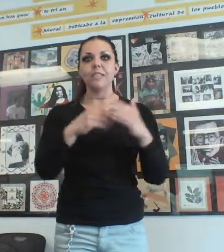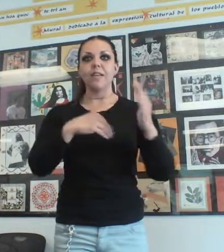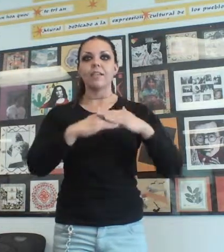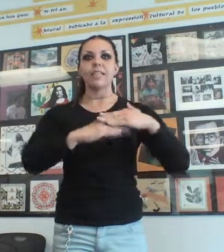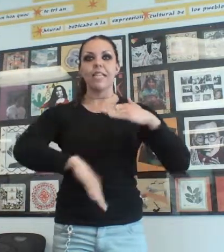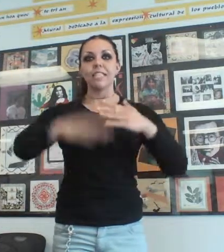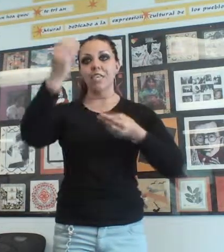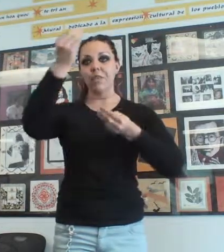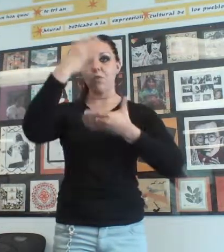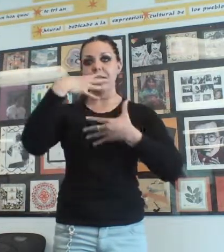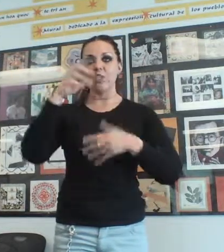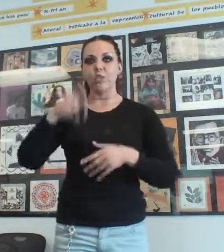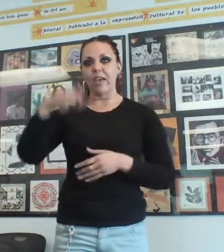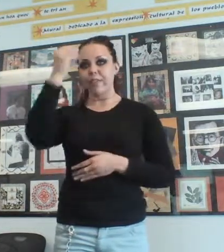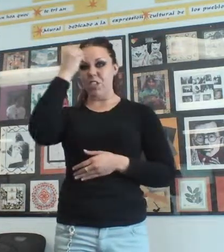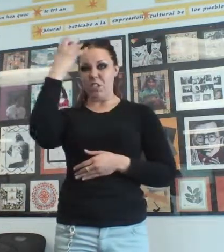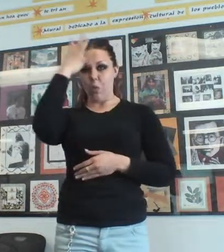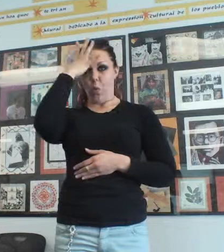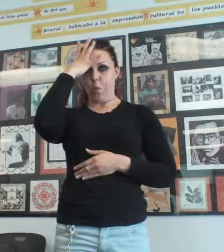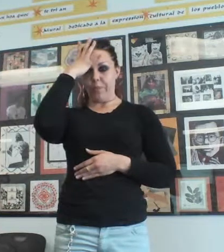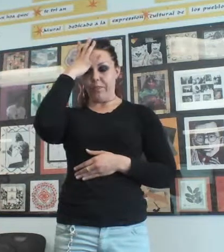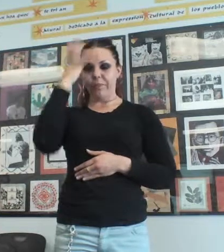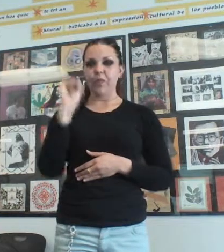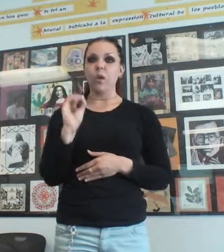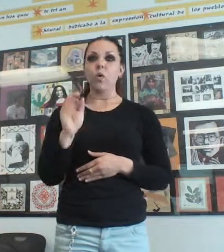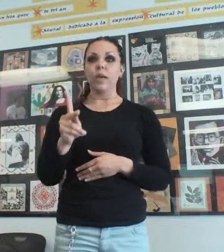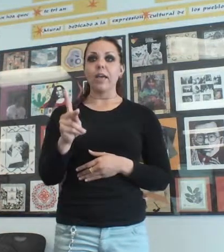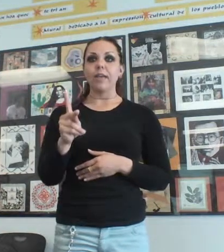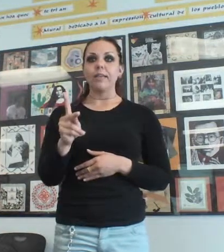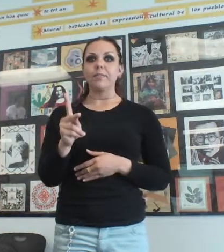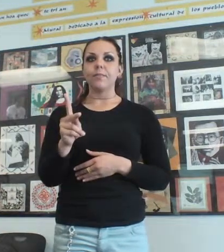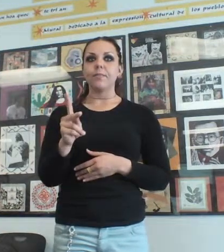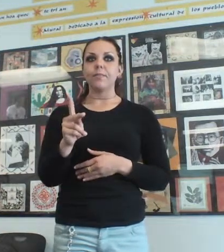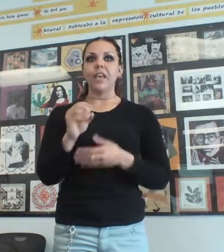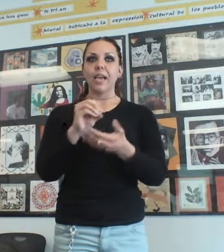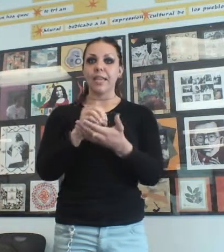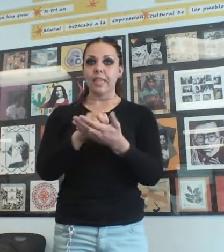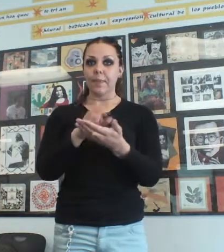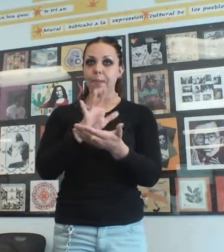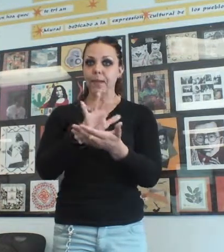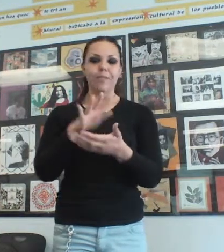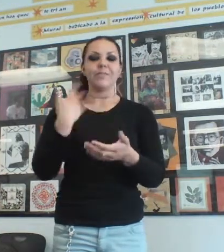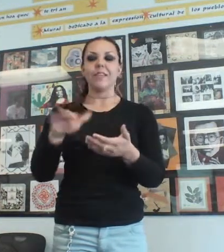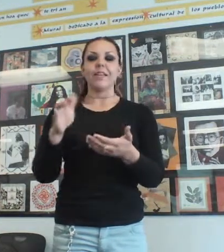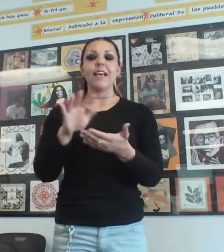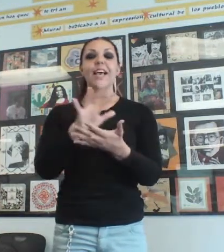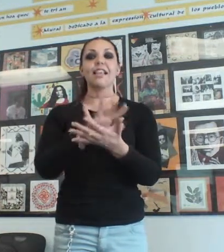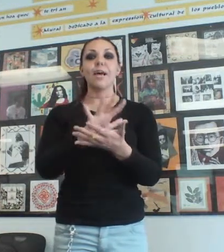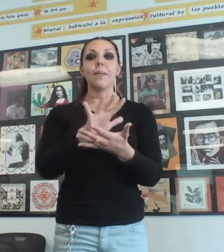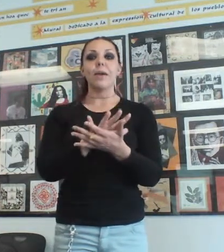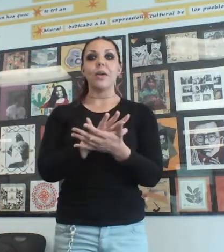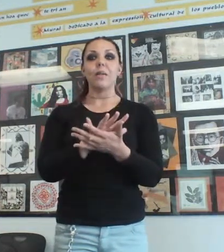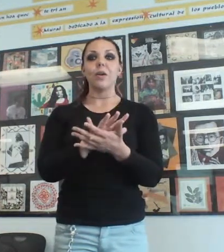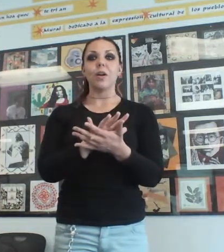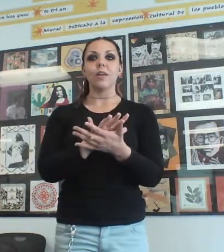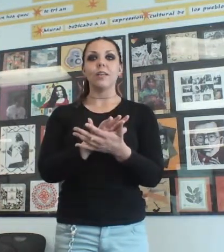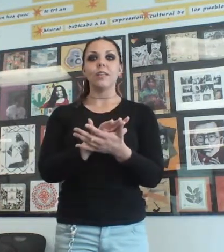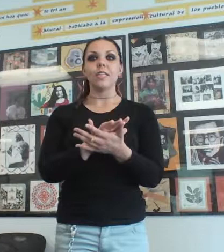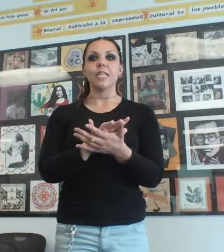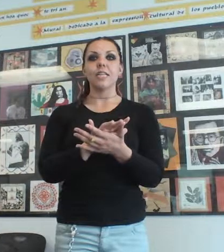store. Okay? If I get your piece of paper and recreate my list. Just the list of information. Just the